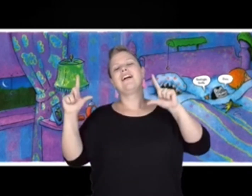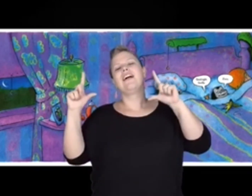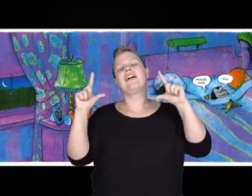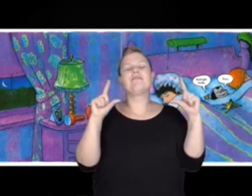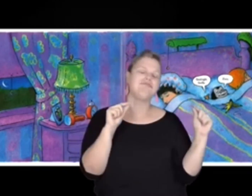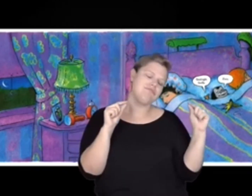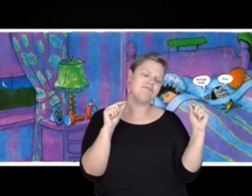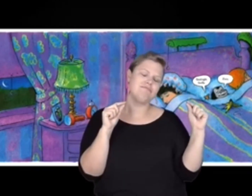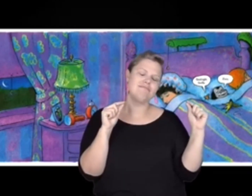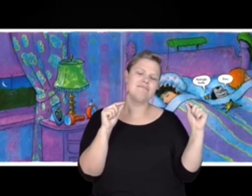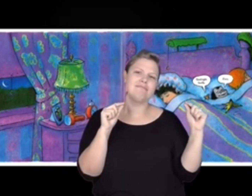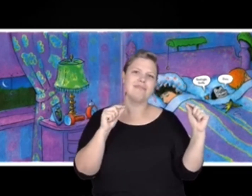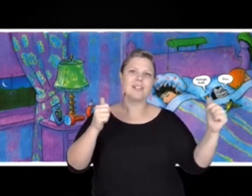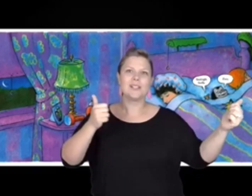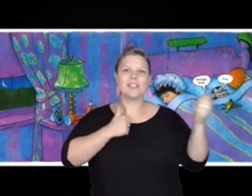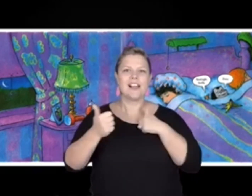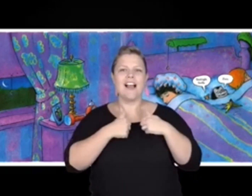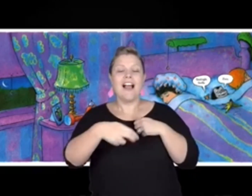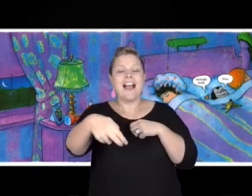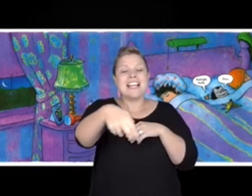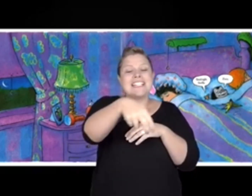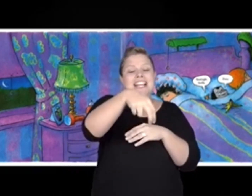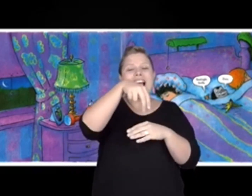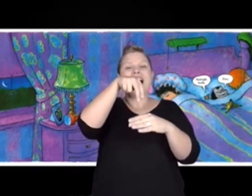They laid side by side, snuggled into the covers,